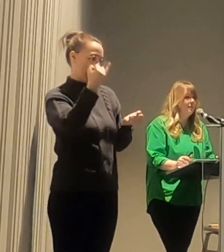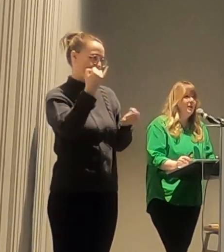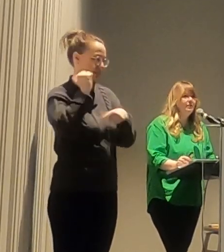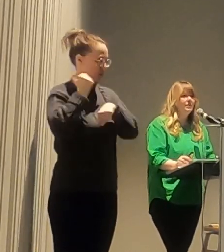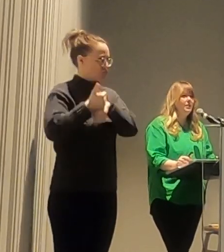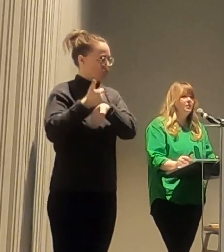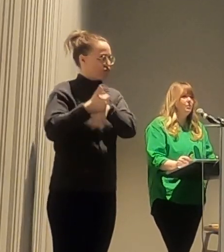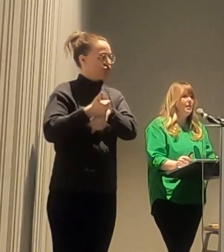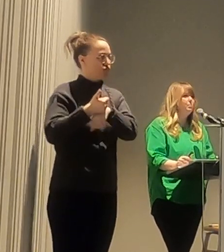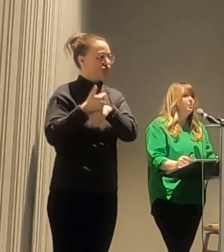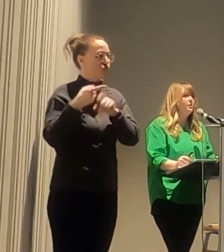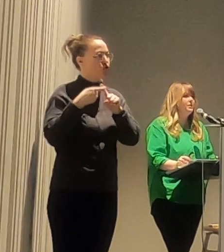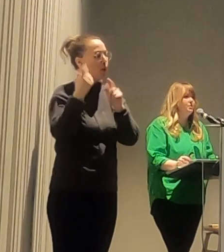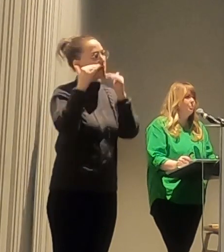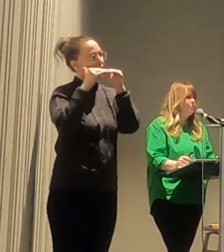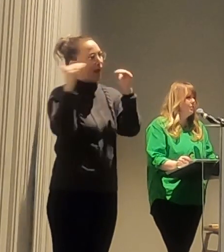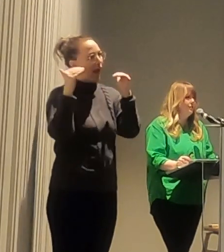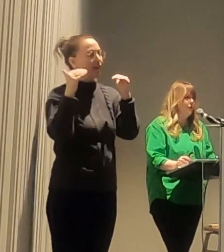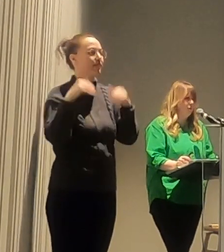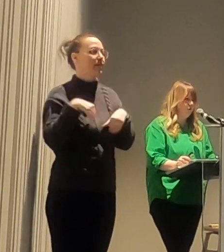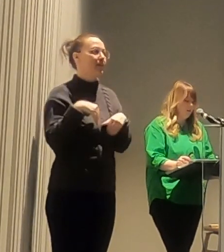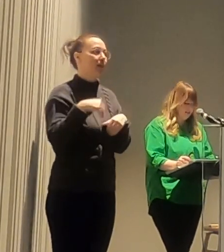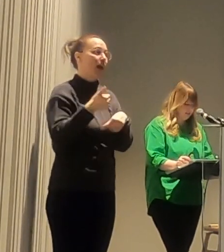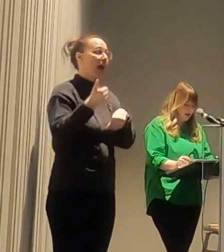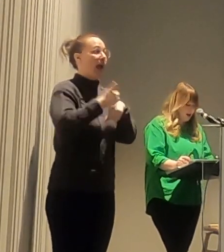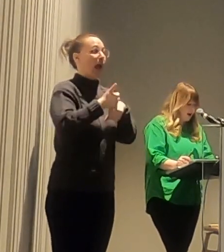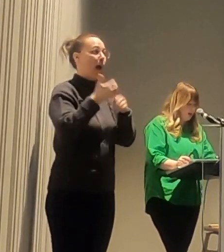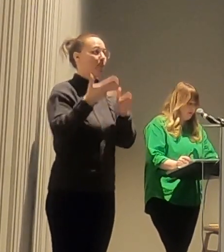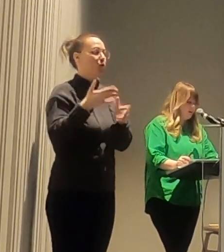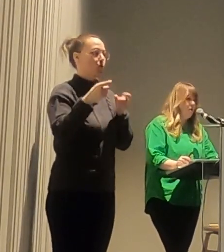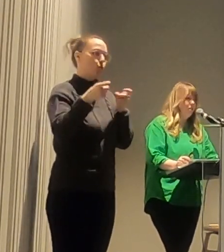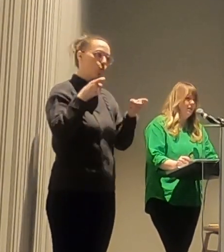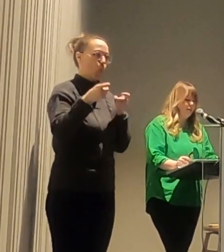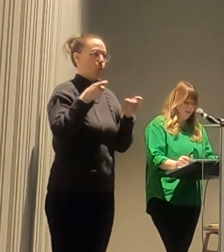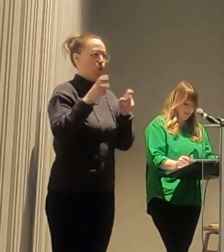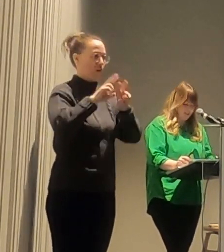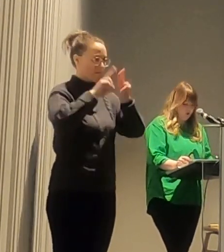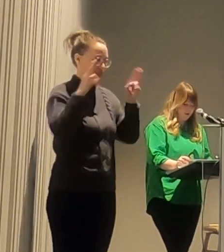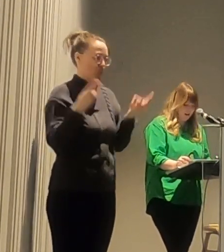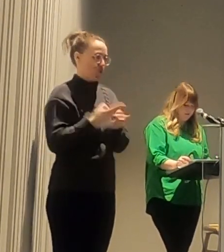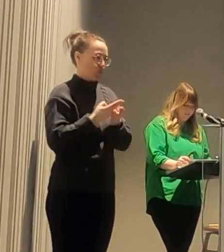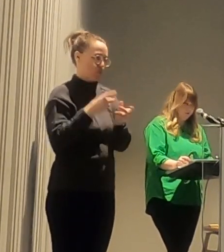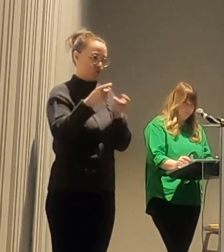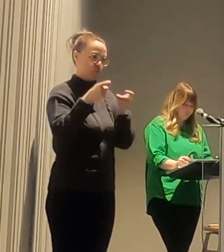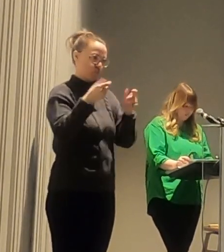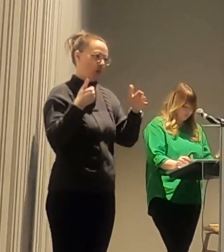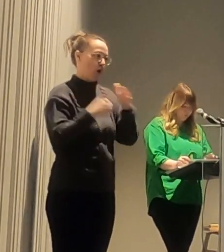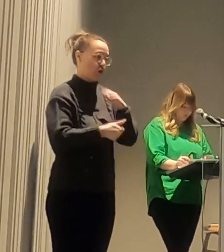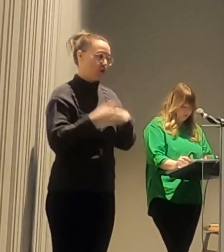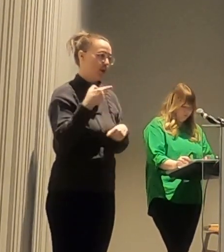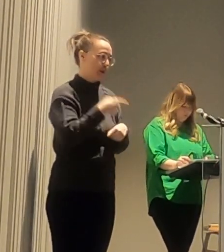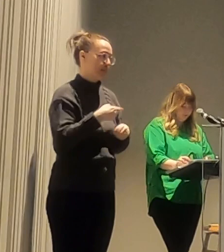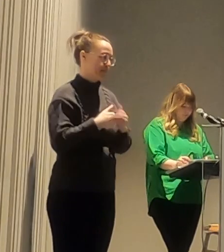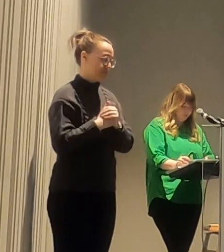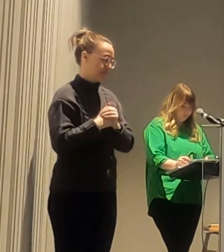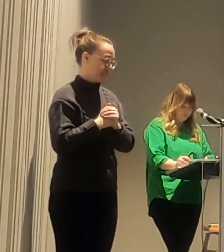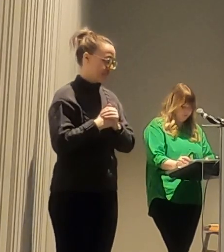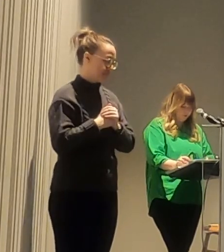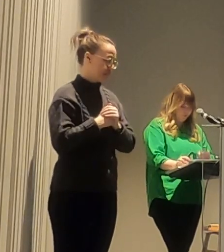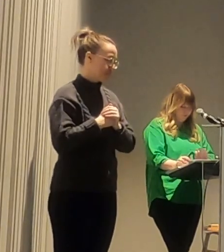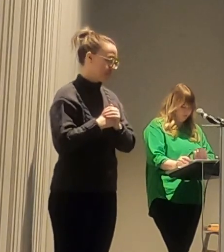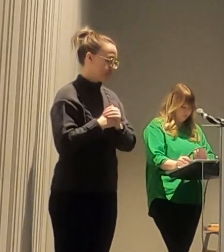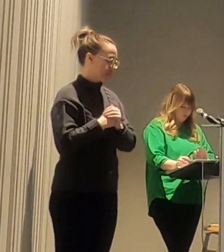the mandate of heaven that the emperor is the ruler of the universe and all are under his domain.